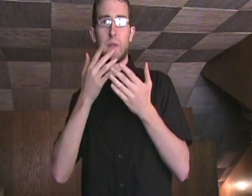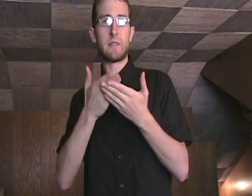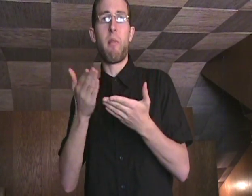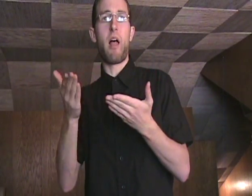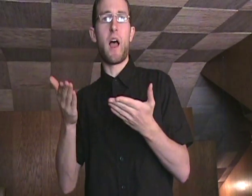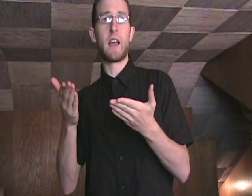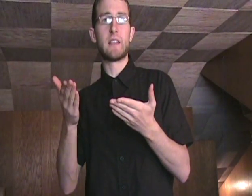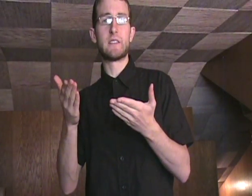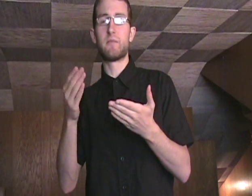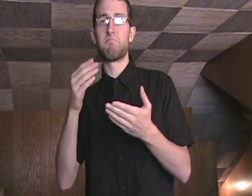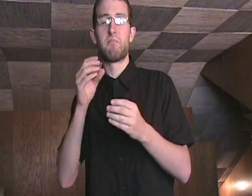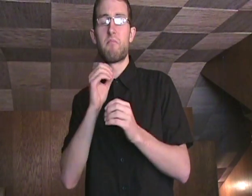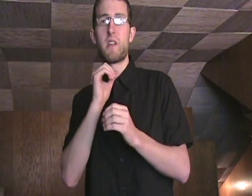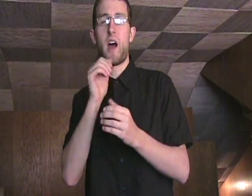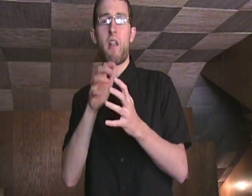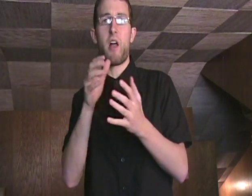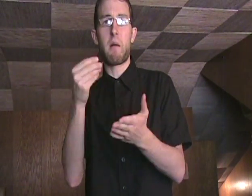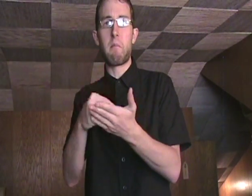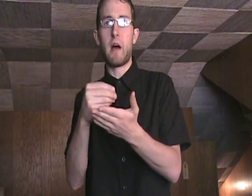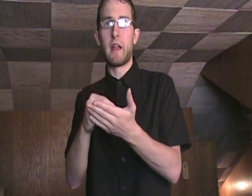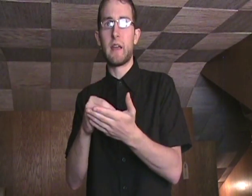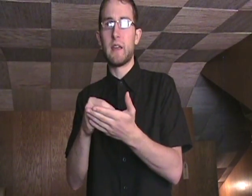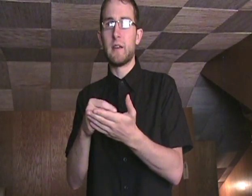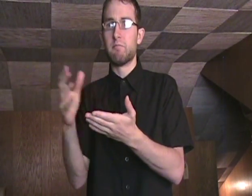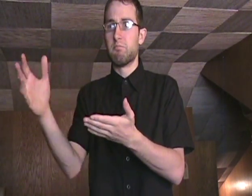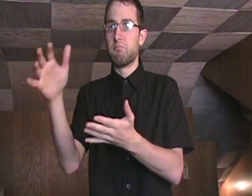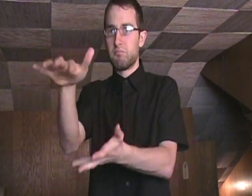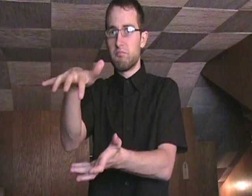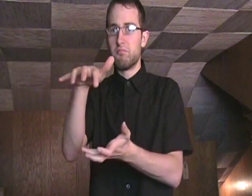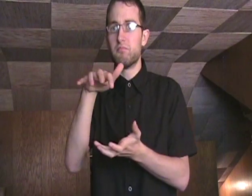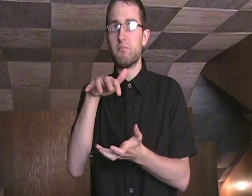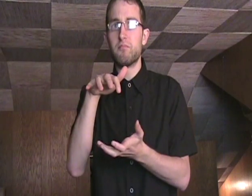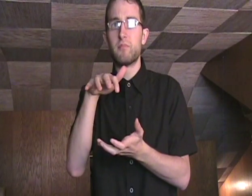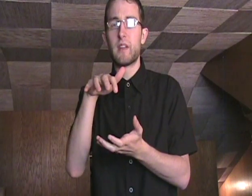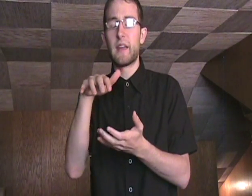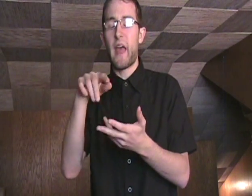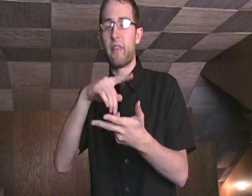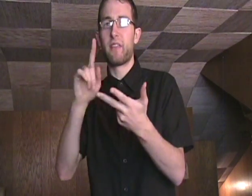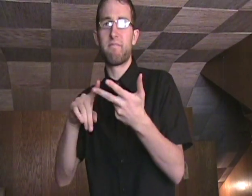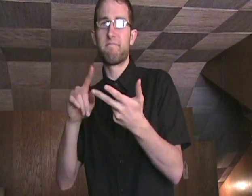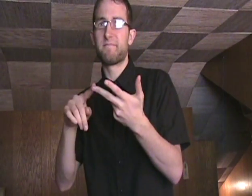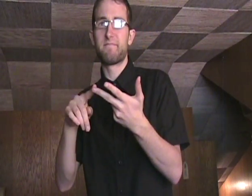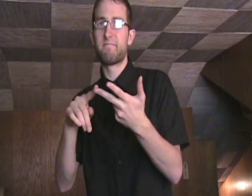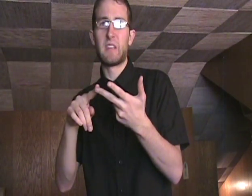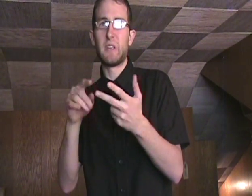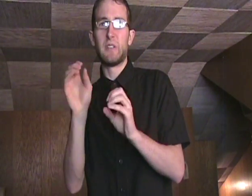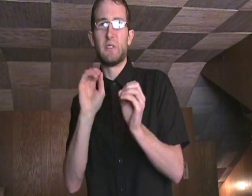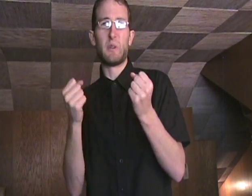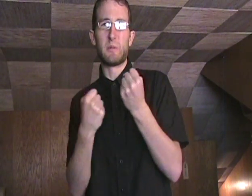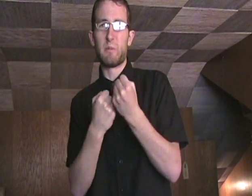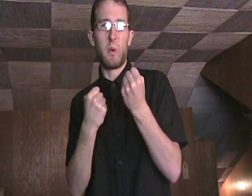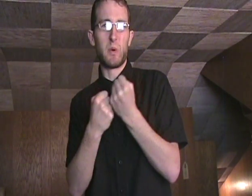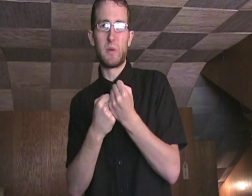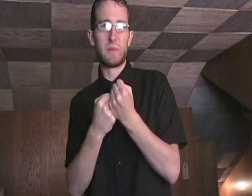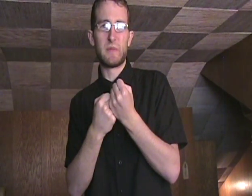with food and ammunition. And also there was a lack of support. We're going to look at a pie